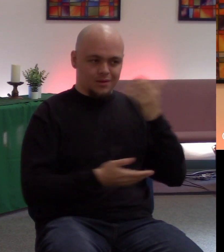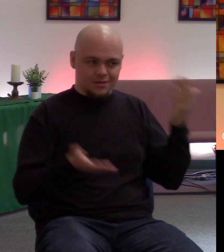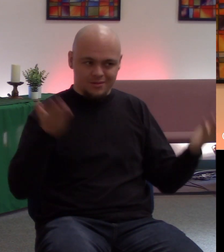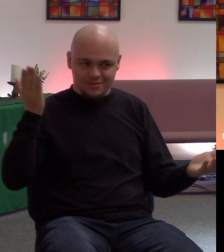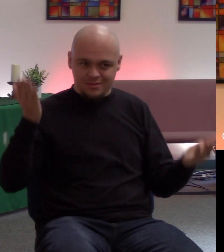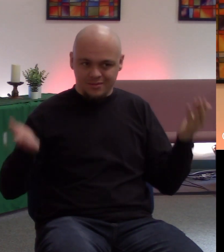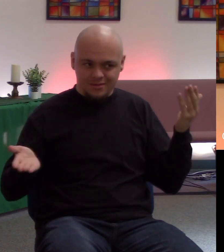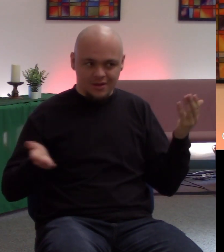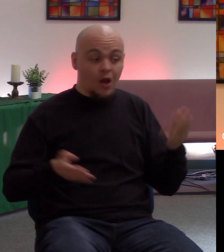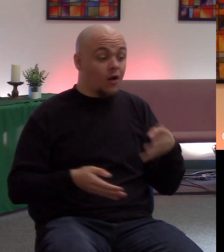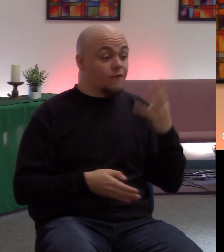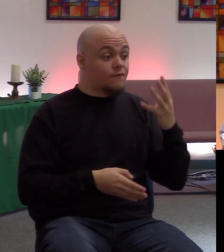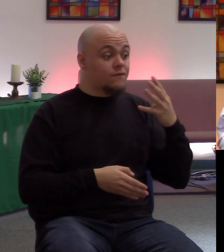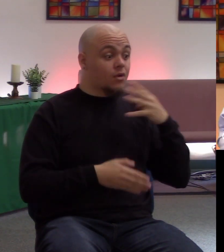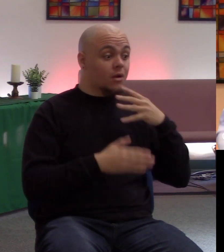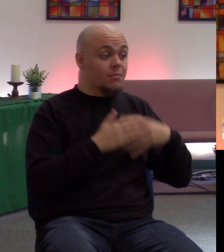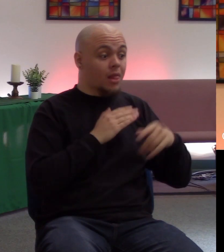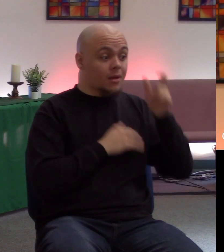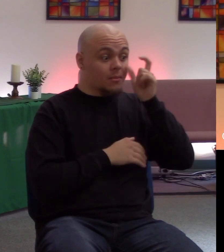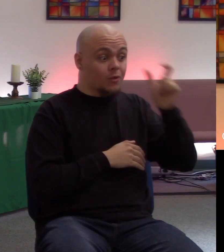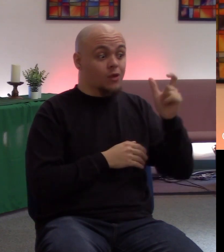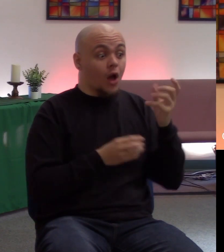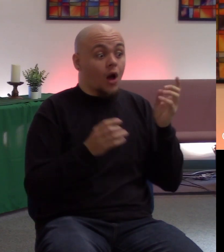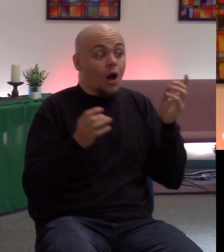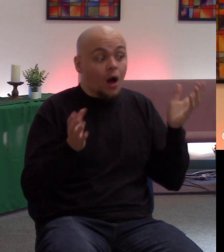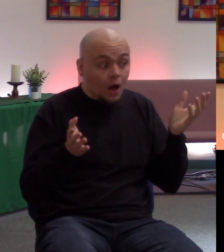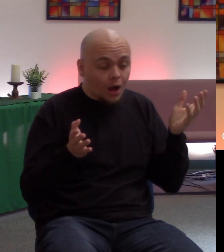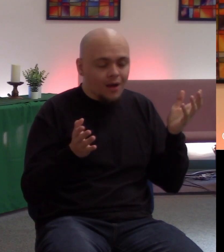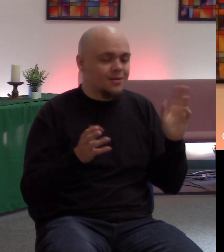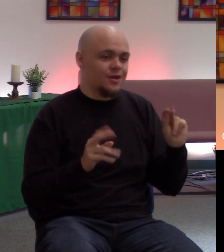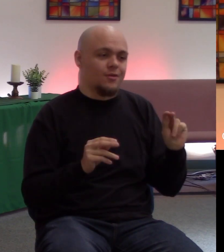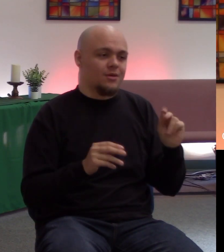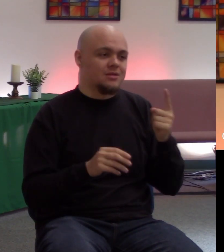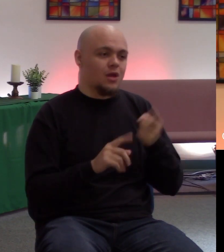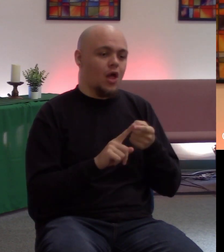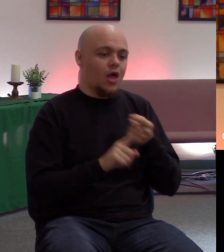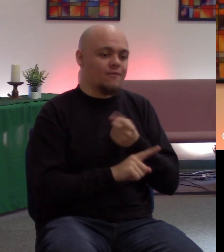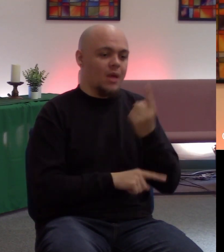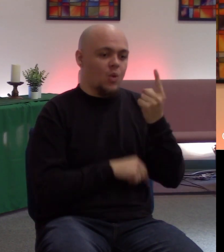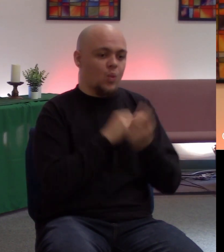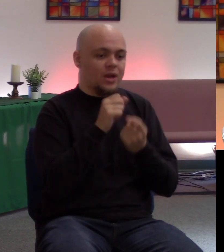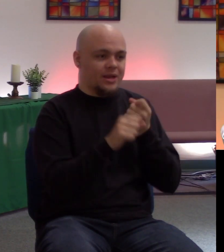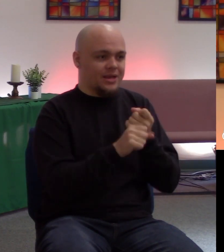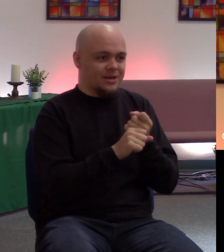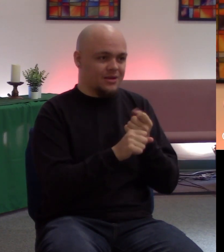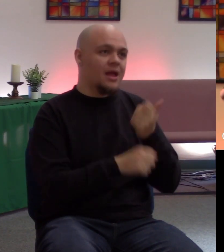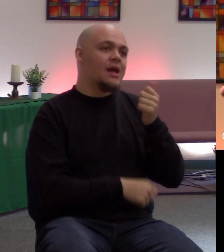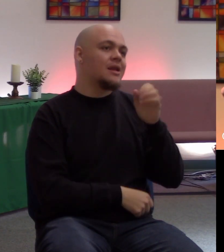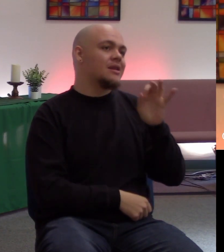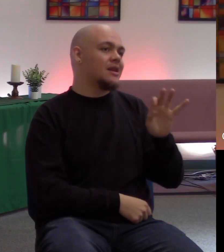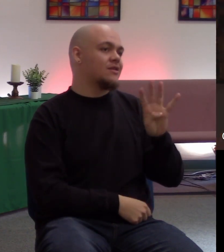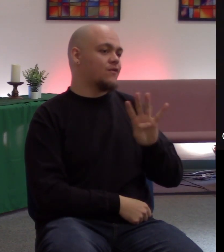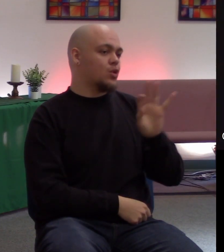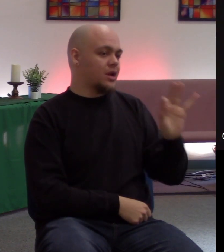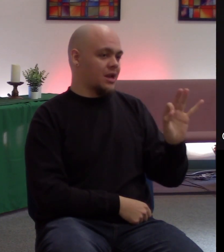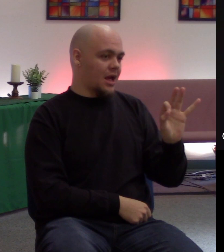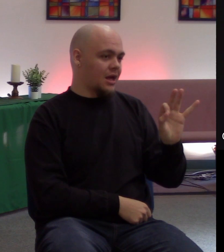signs. He's like, sorry, late. Here, four blood moons, right? Let them up. Totally wrong by a year.